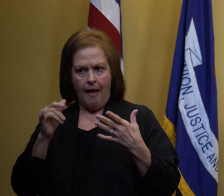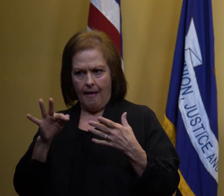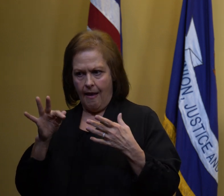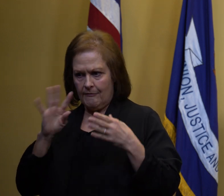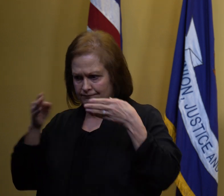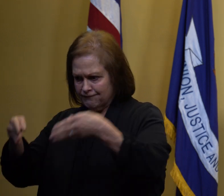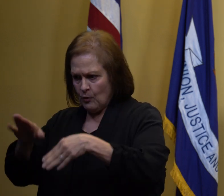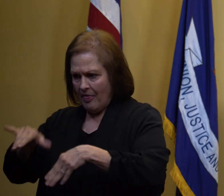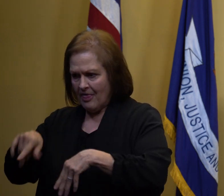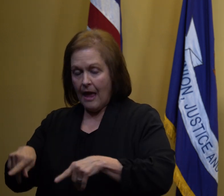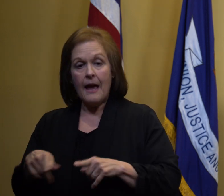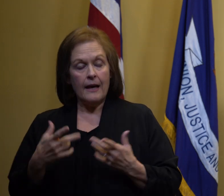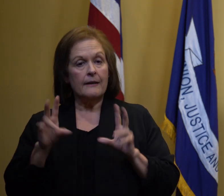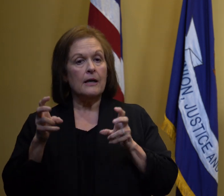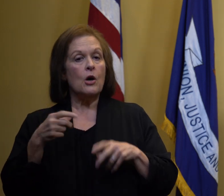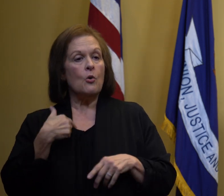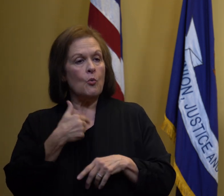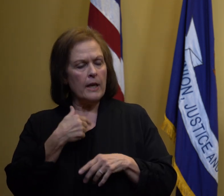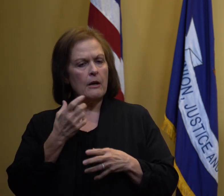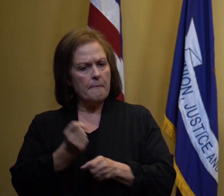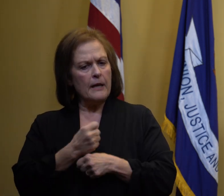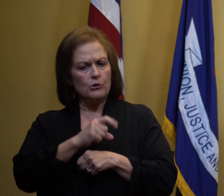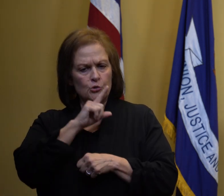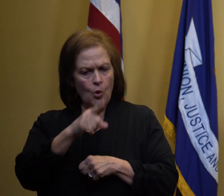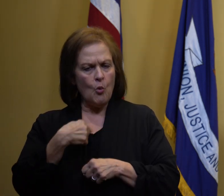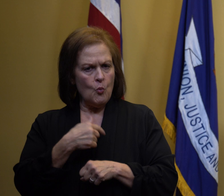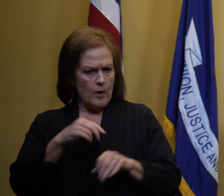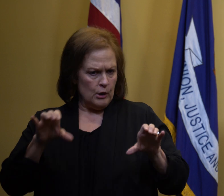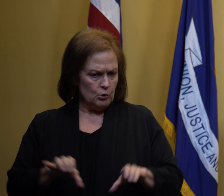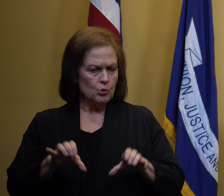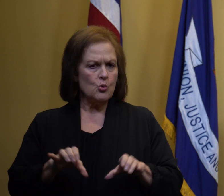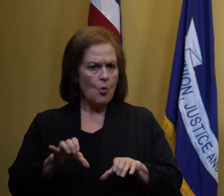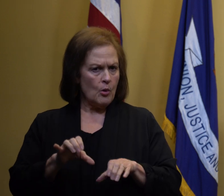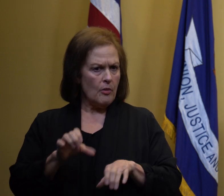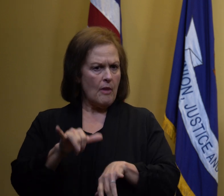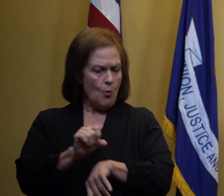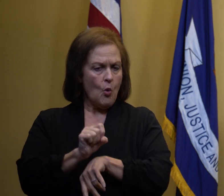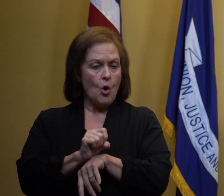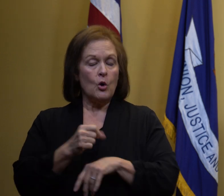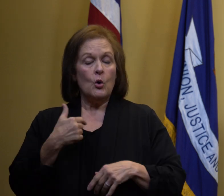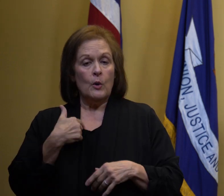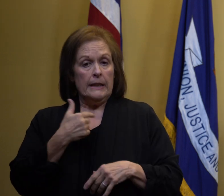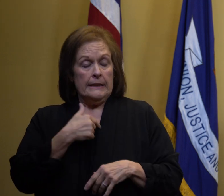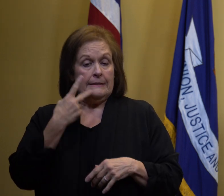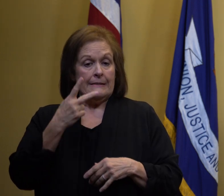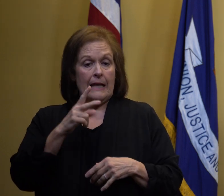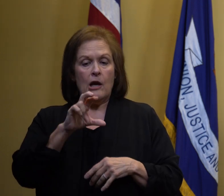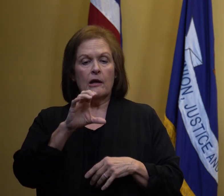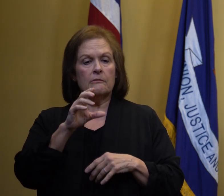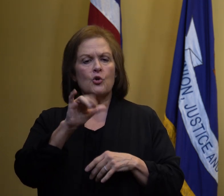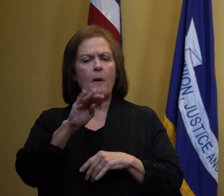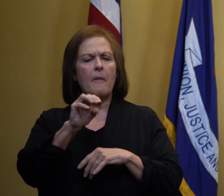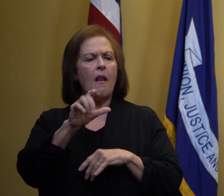and we wanted to make sure that we just did our due diligence every step of the way. Of course, as we look at criminal blight, working